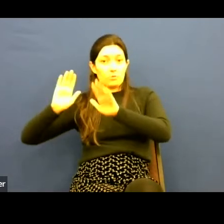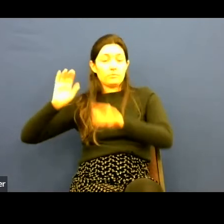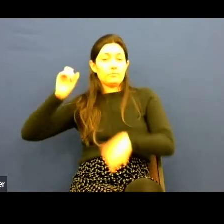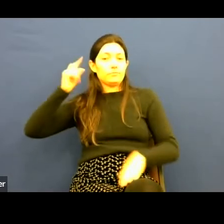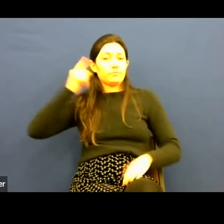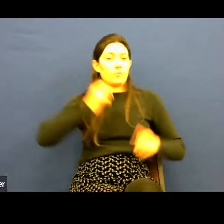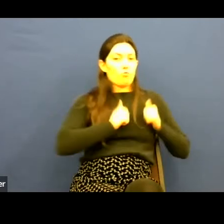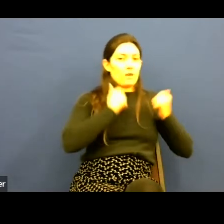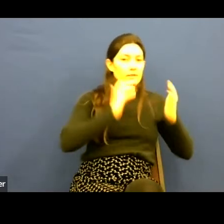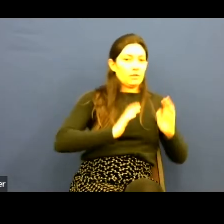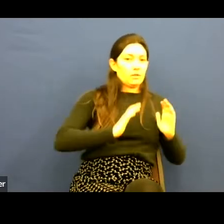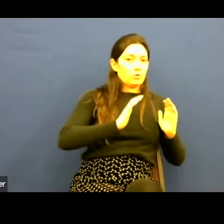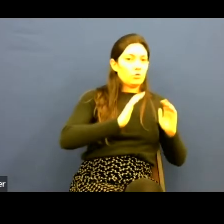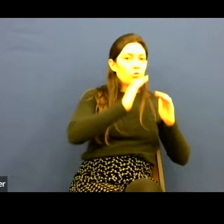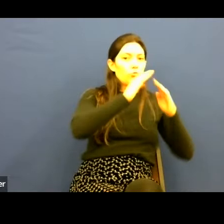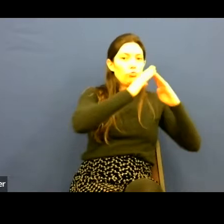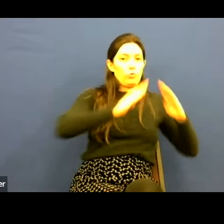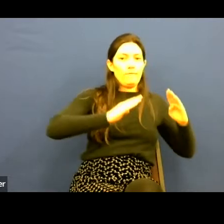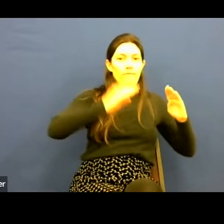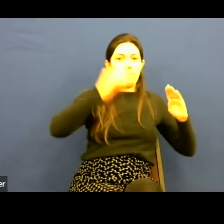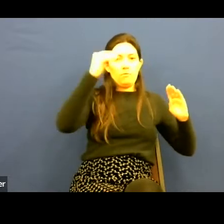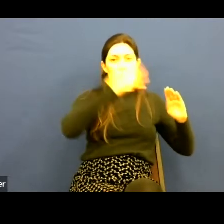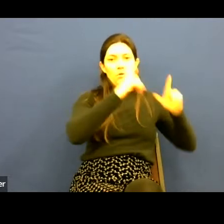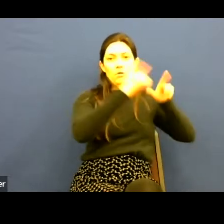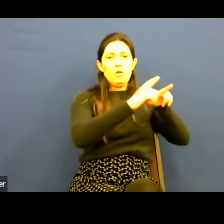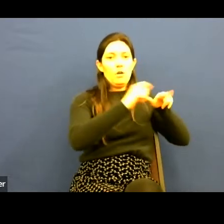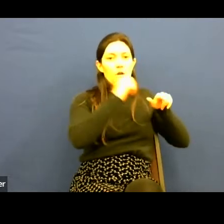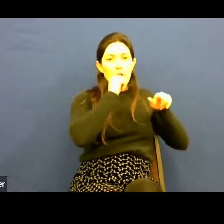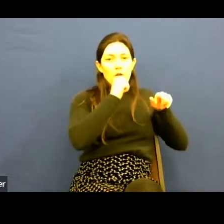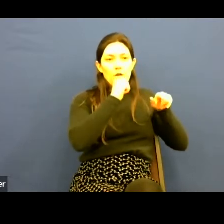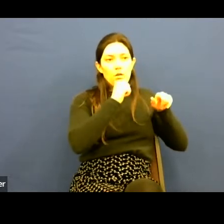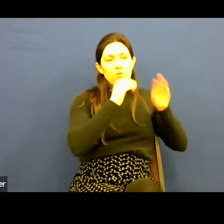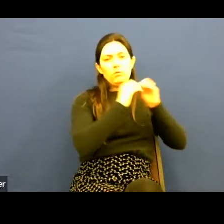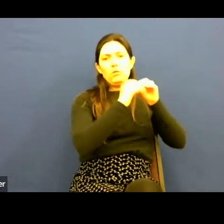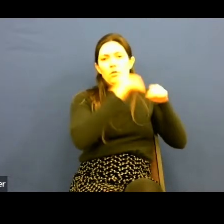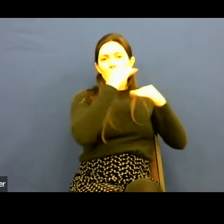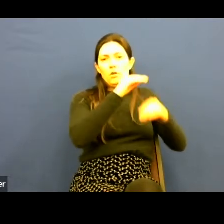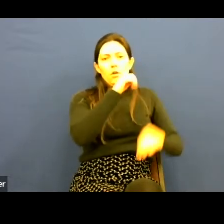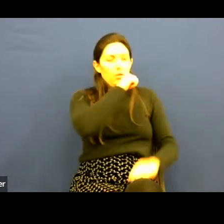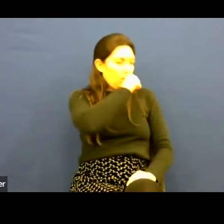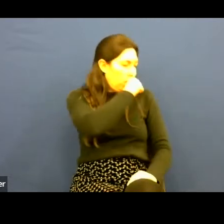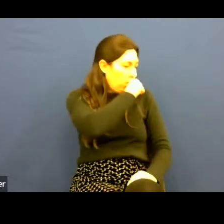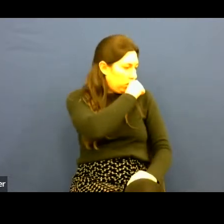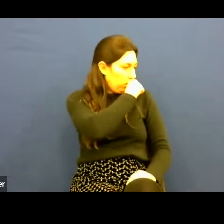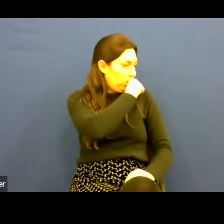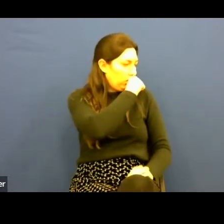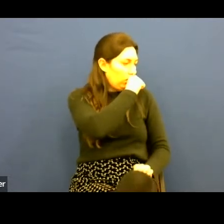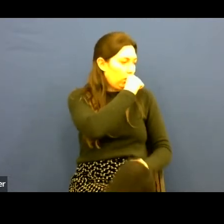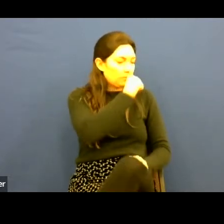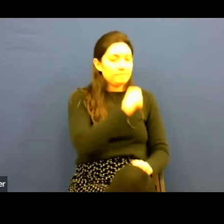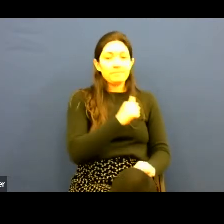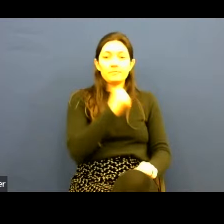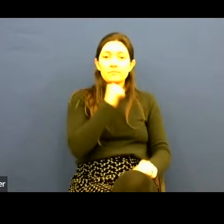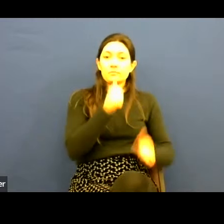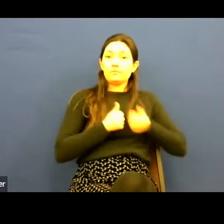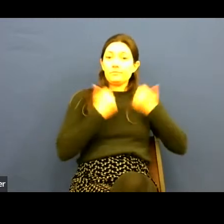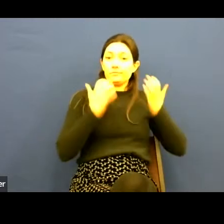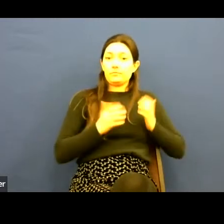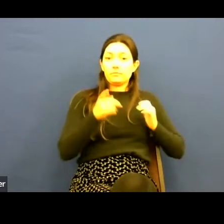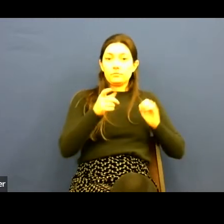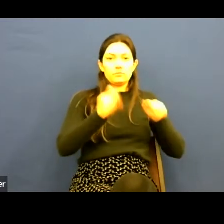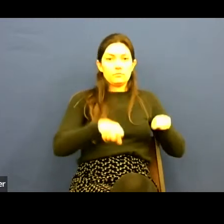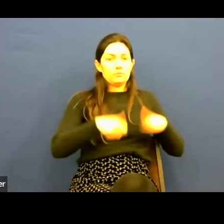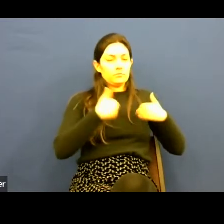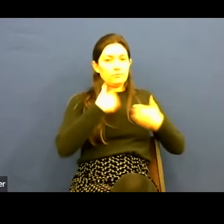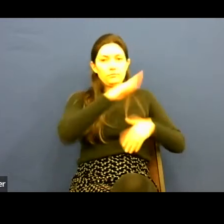Residential rooftop is much more limited. In a non-residential, you can essentially cover the whole